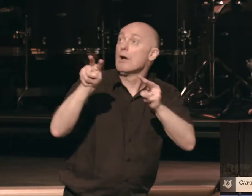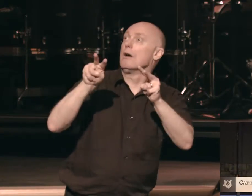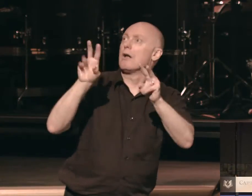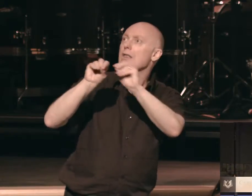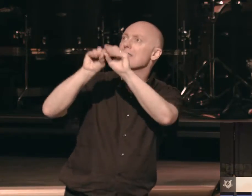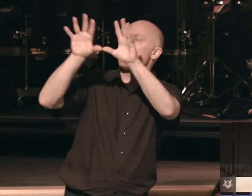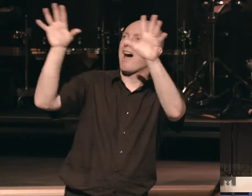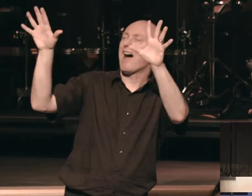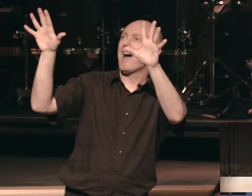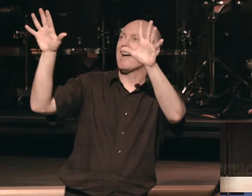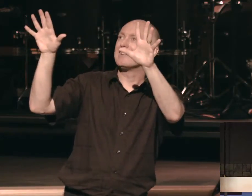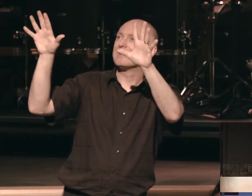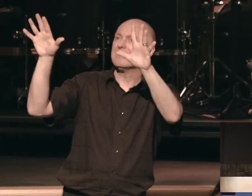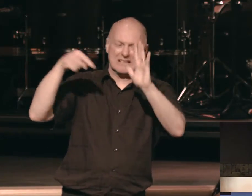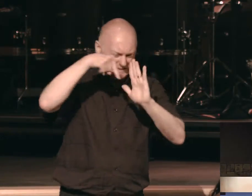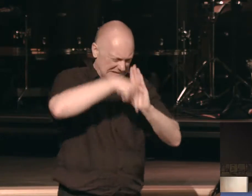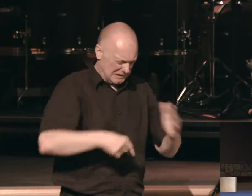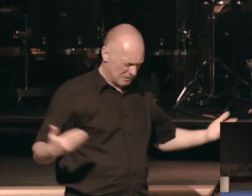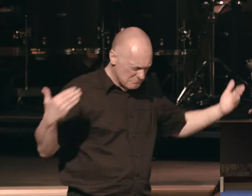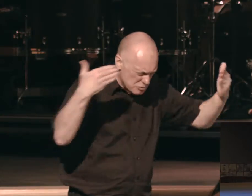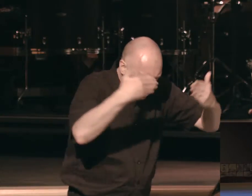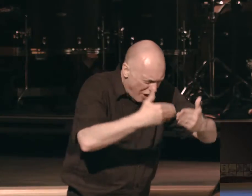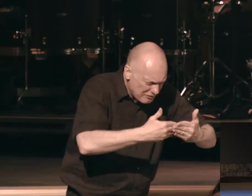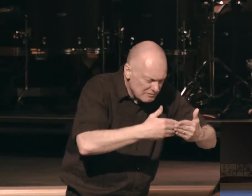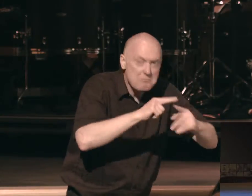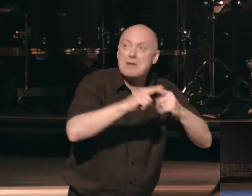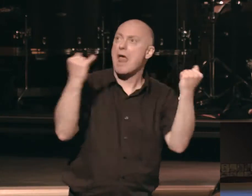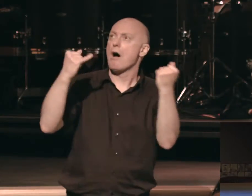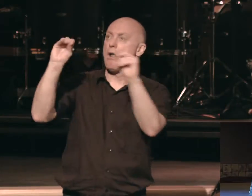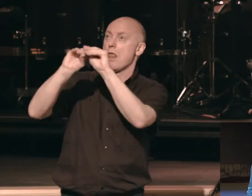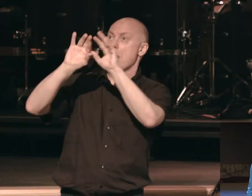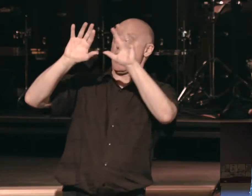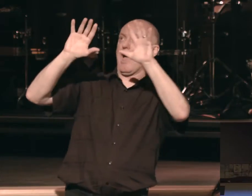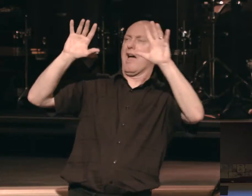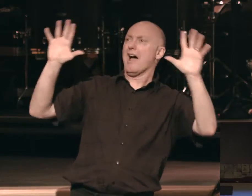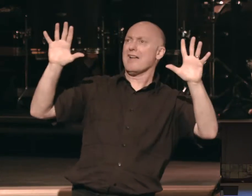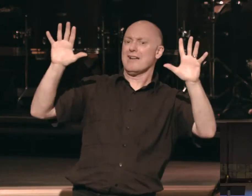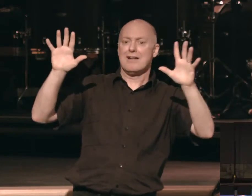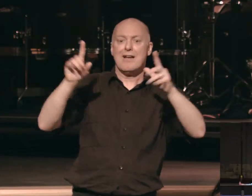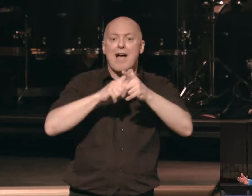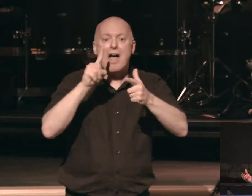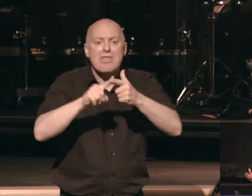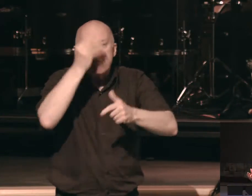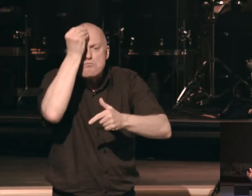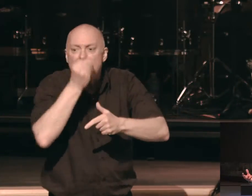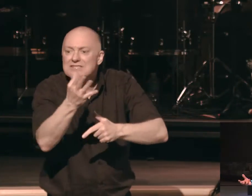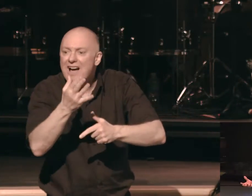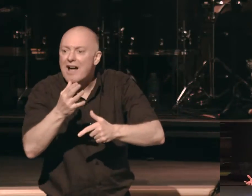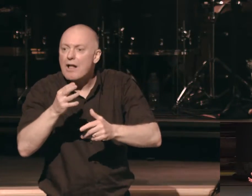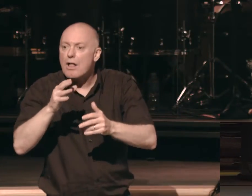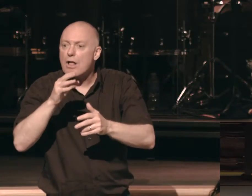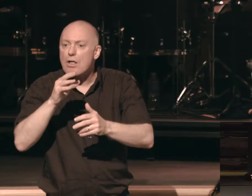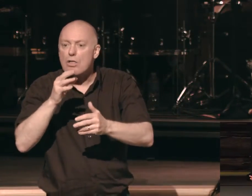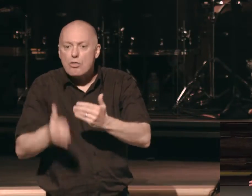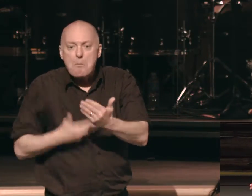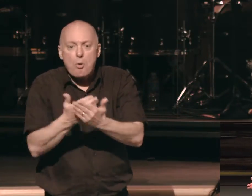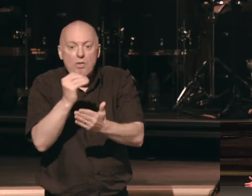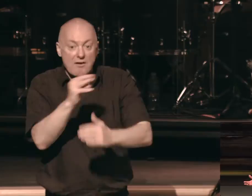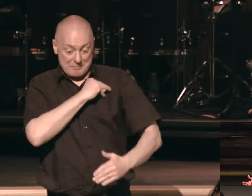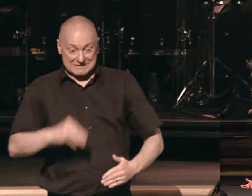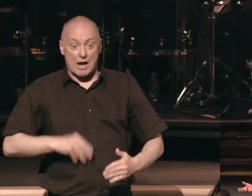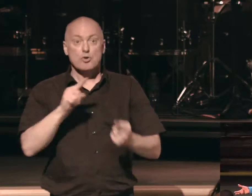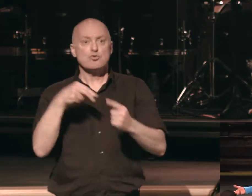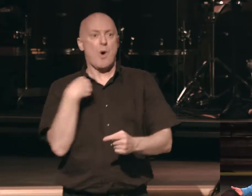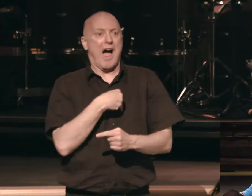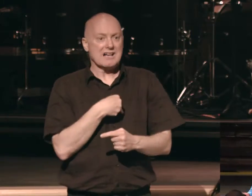seen a great light. Those who dwelt in a land of deep darkness, on them has light shined. And then it went on to prophesy the birth of